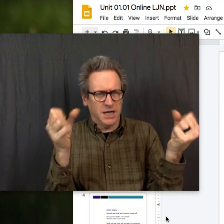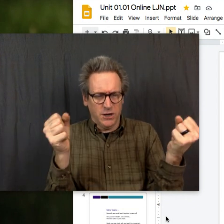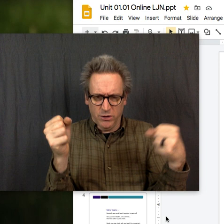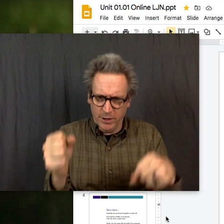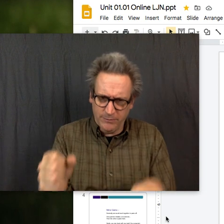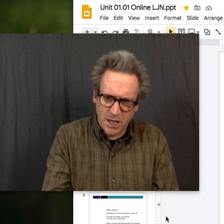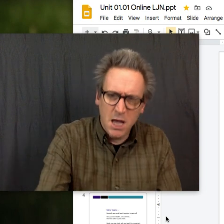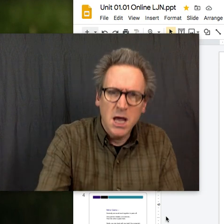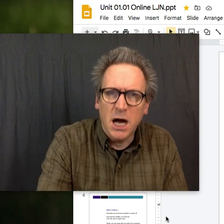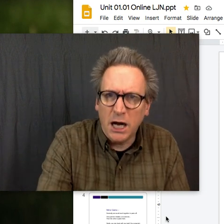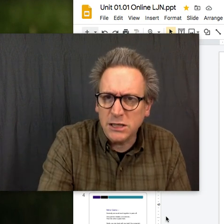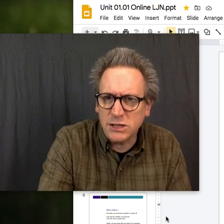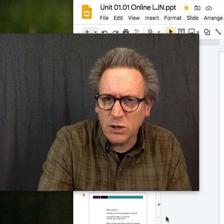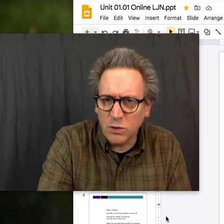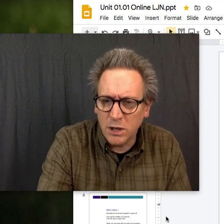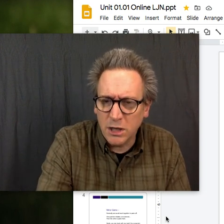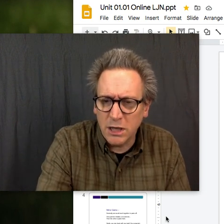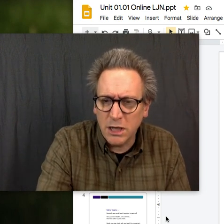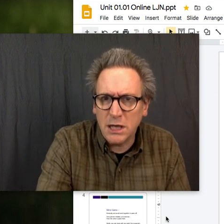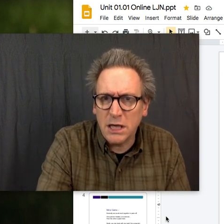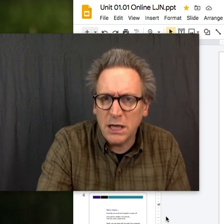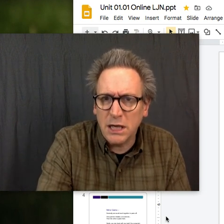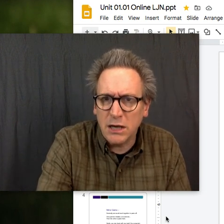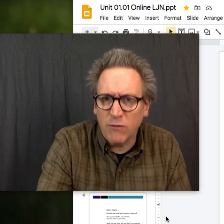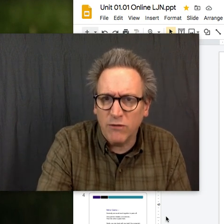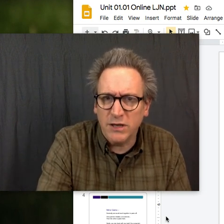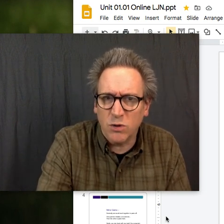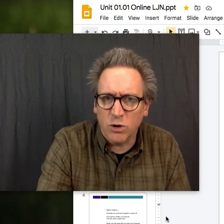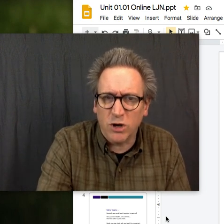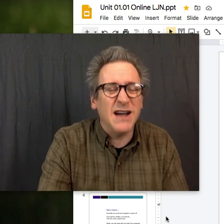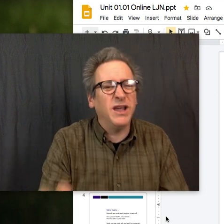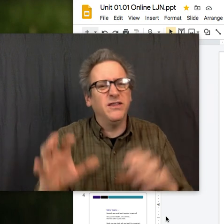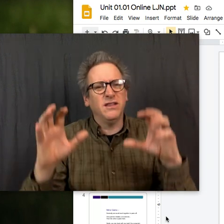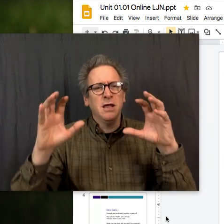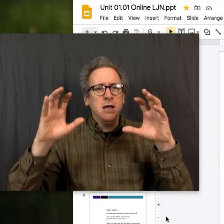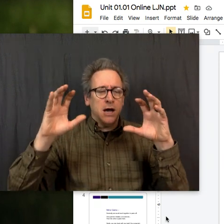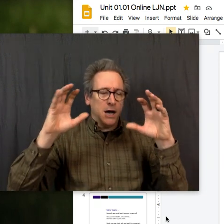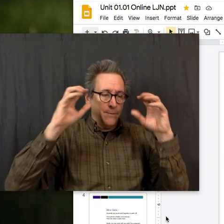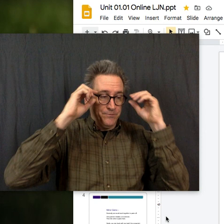to sign with me. So hopefully this will work. Now,